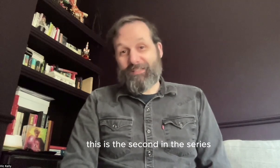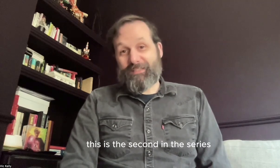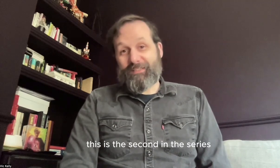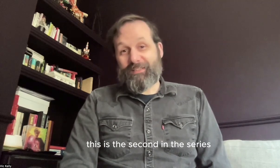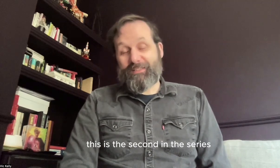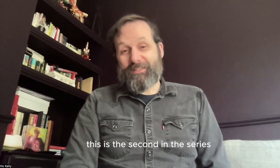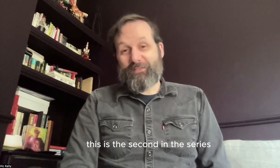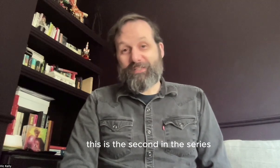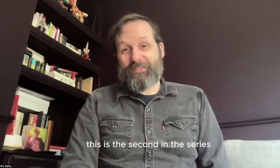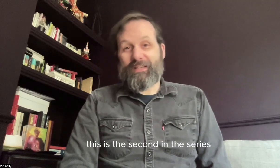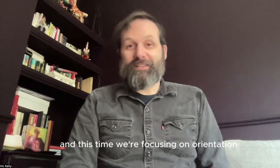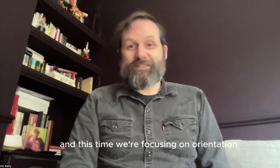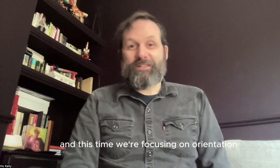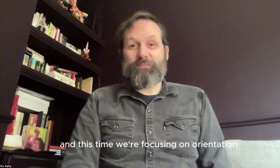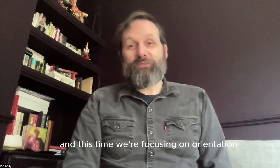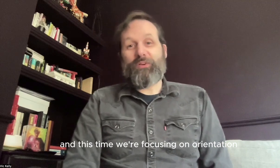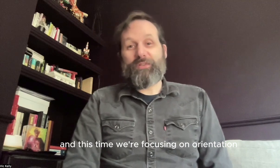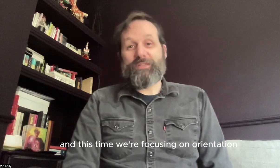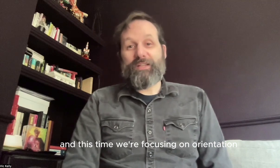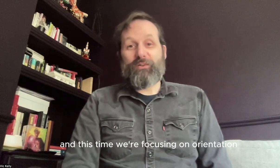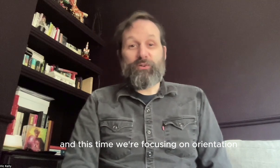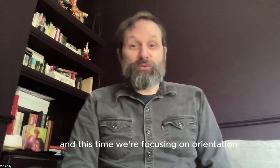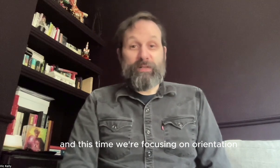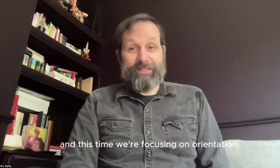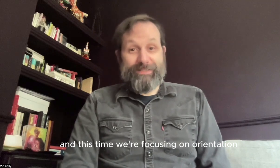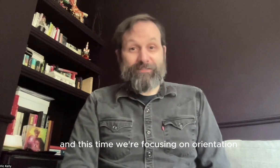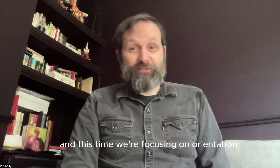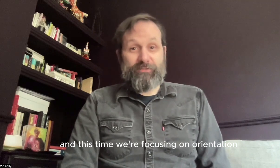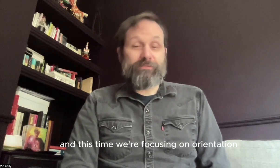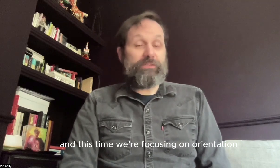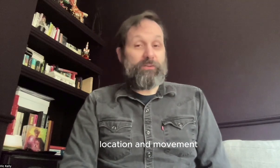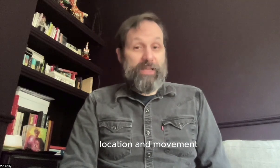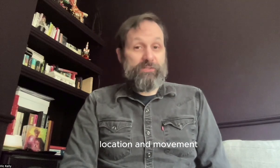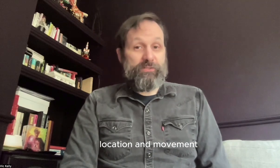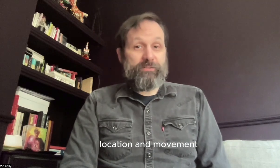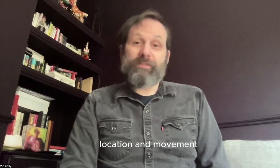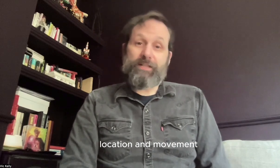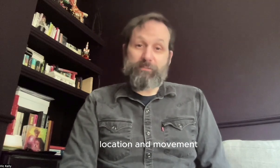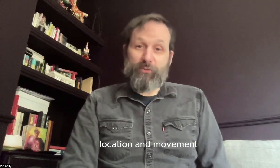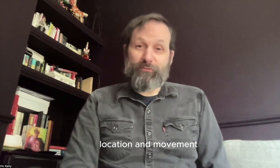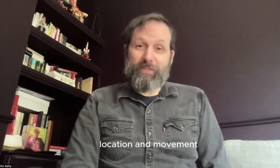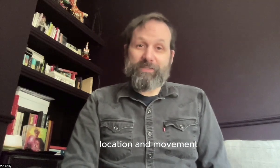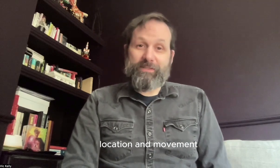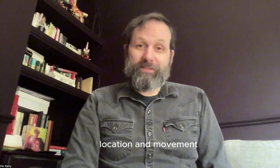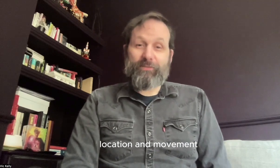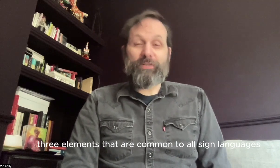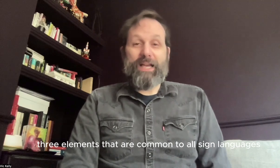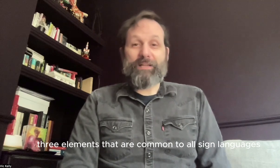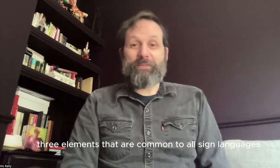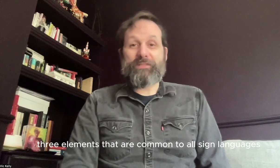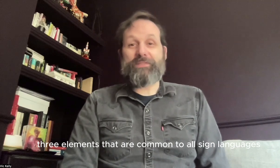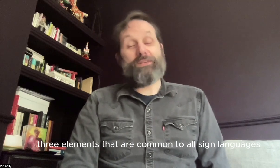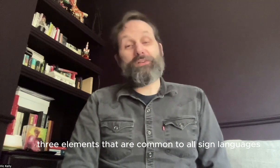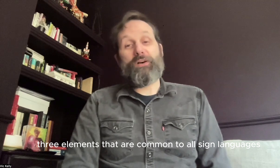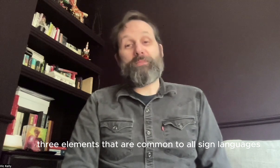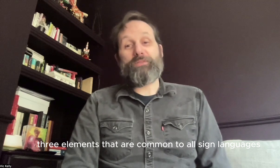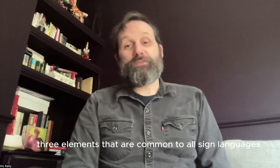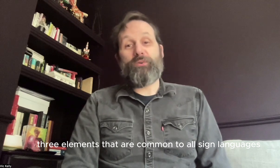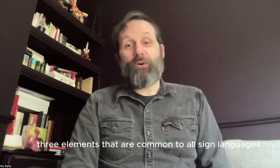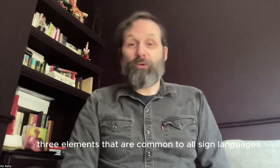second in the series, and this time we're focusing on orientation, location, and movement. Three elements that are common to